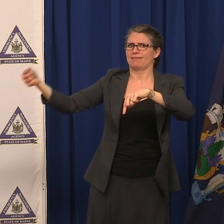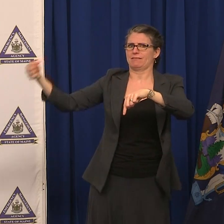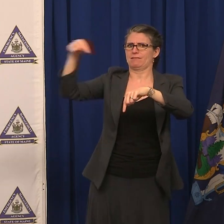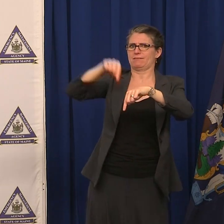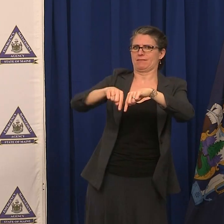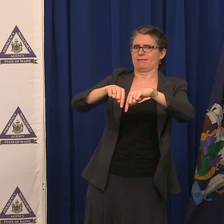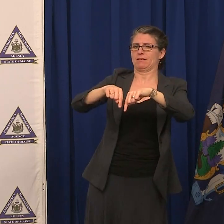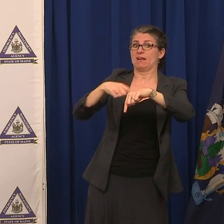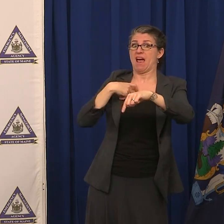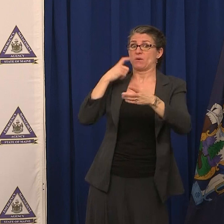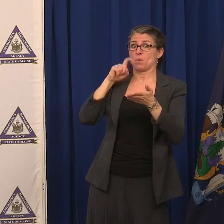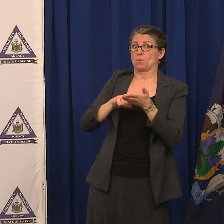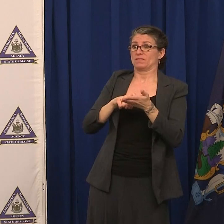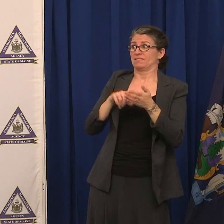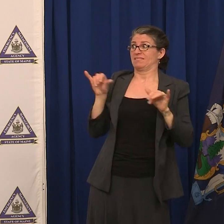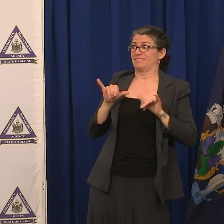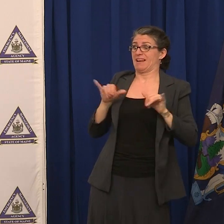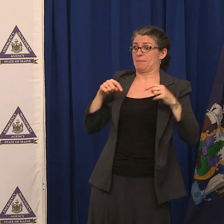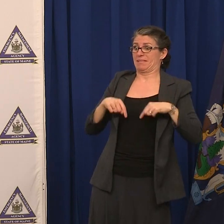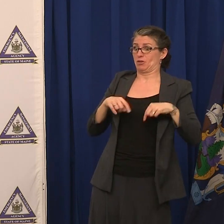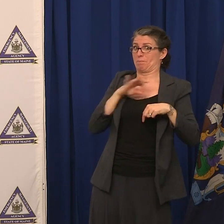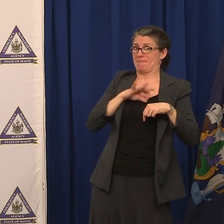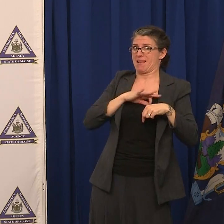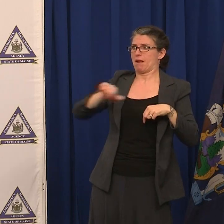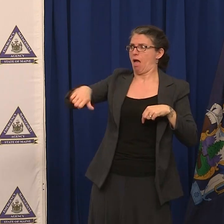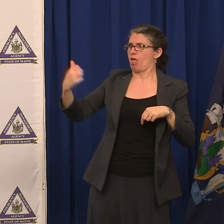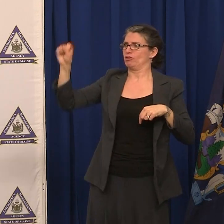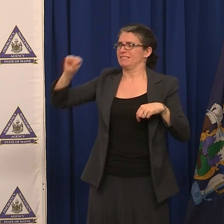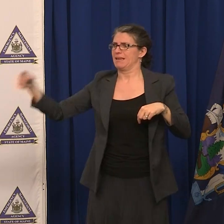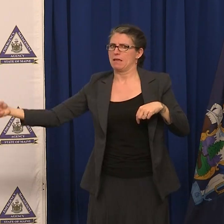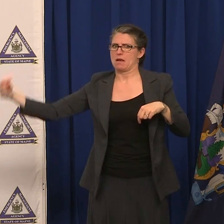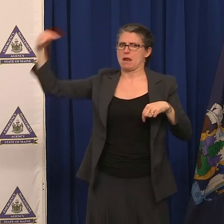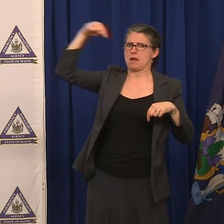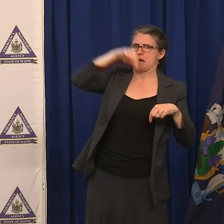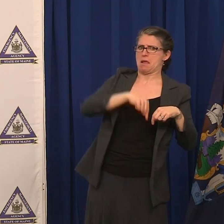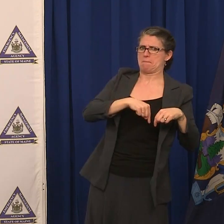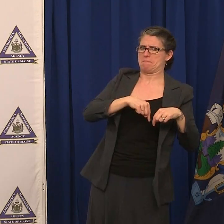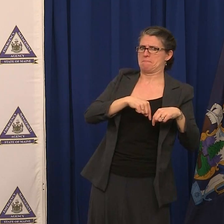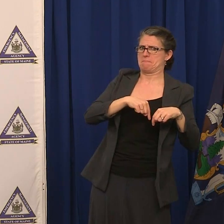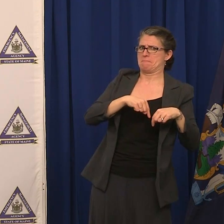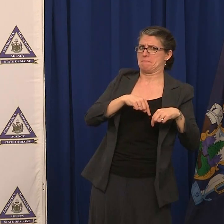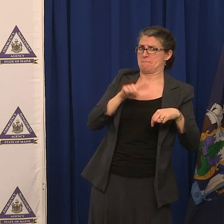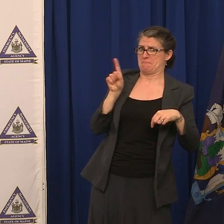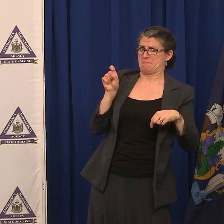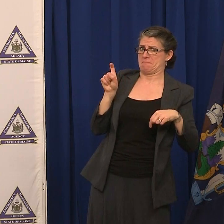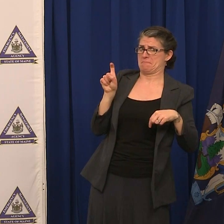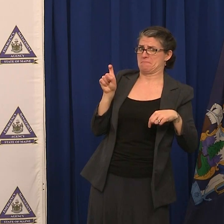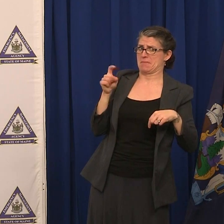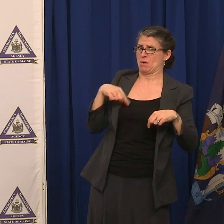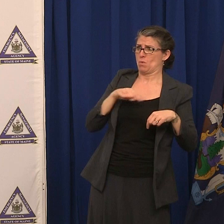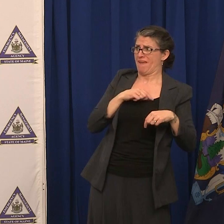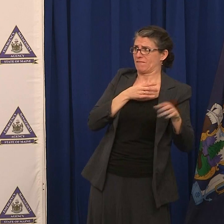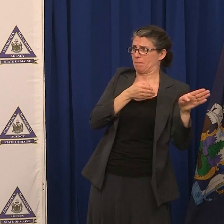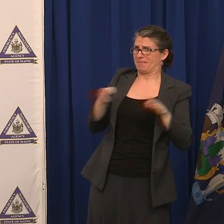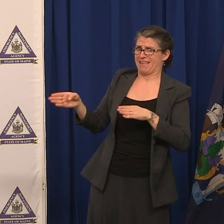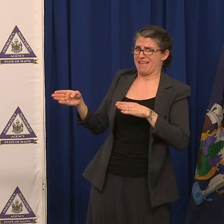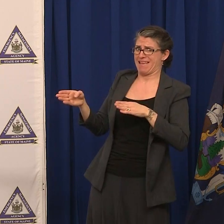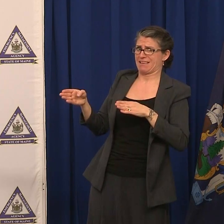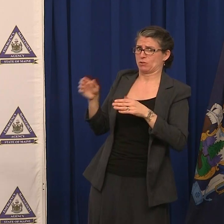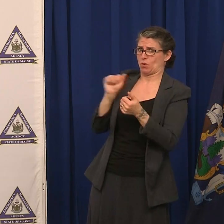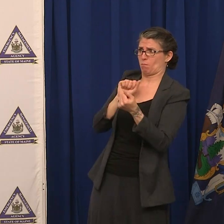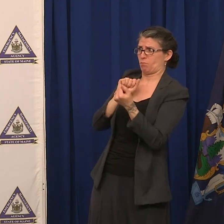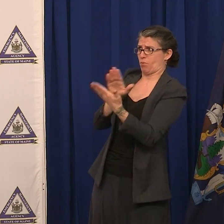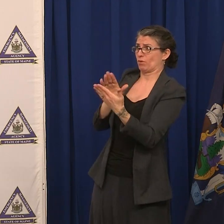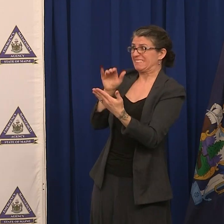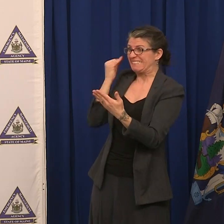Maine, though it's hard to necessarily prove. Do we have some sort of strategy to address this problem, or are we talking